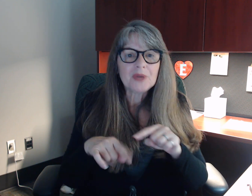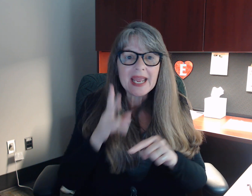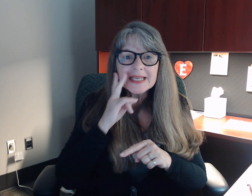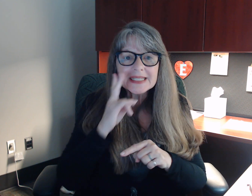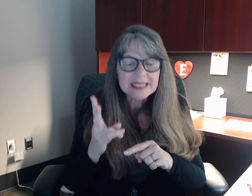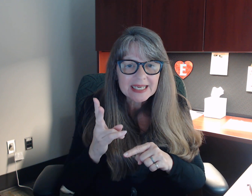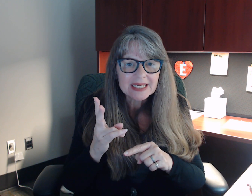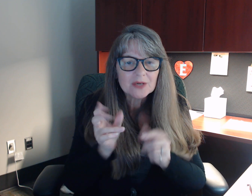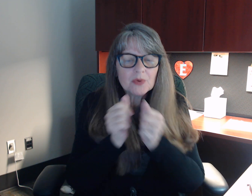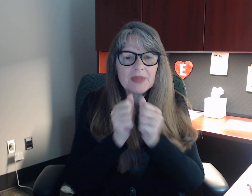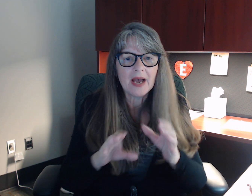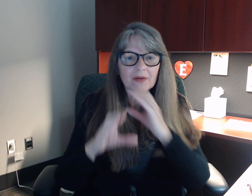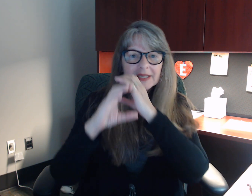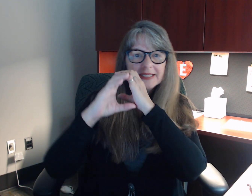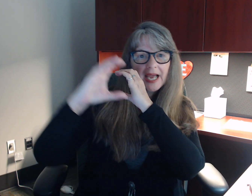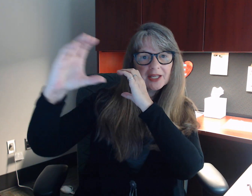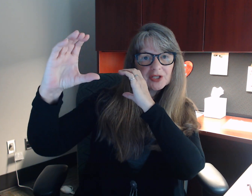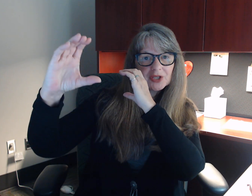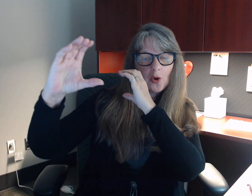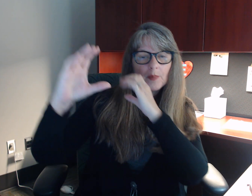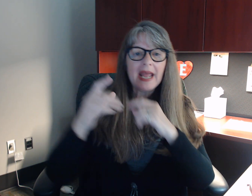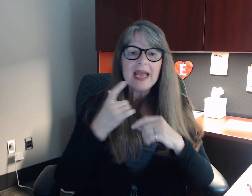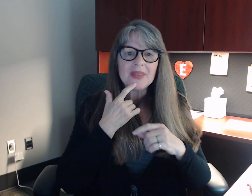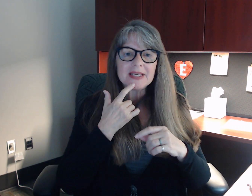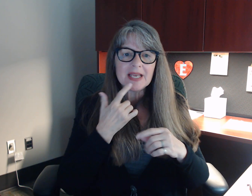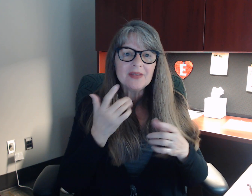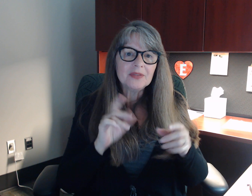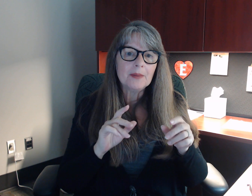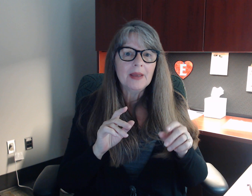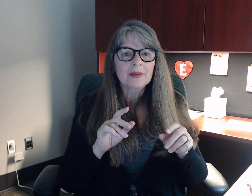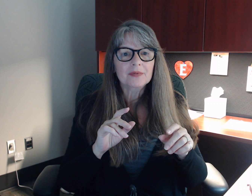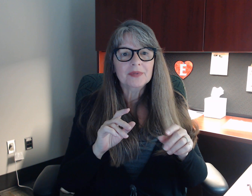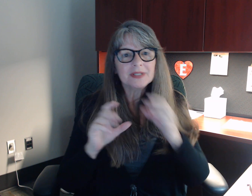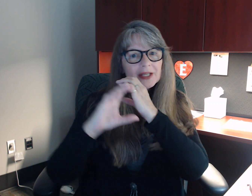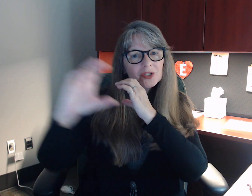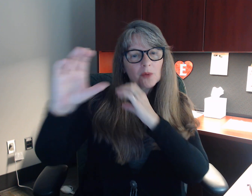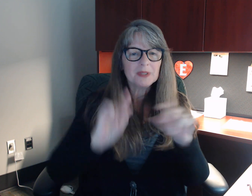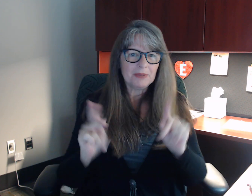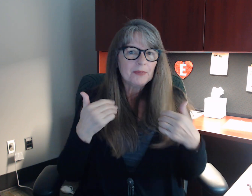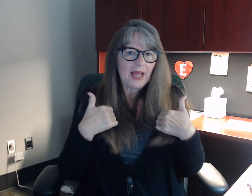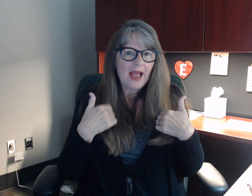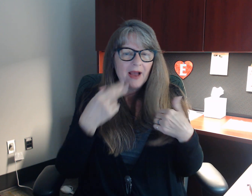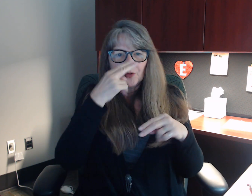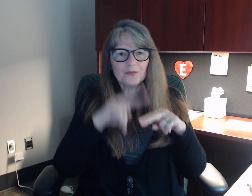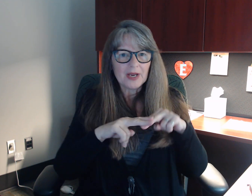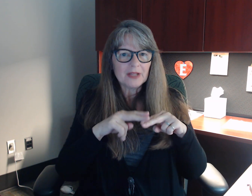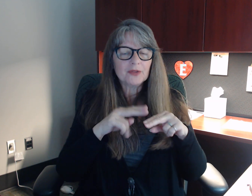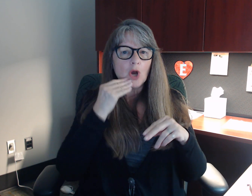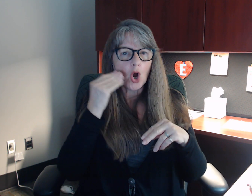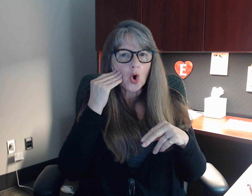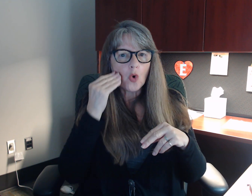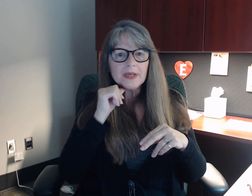can't see it without a telescope. And they said that the telescopes that people have for fun at their home is